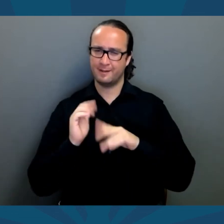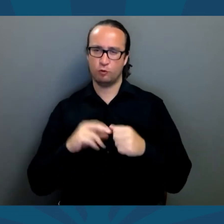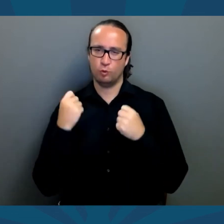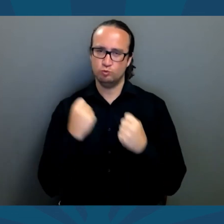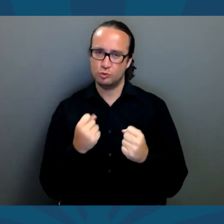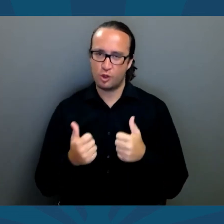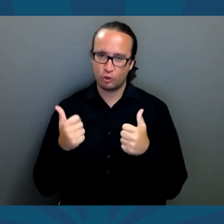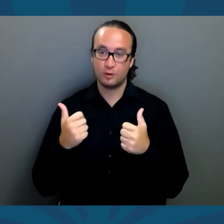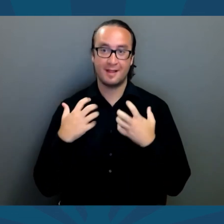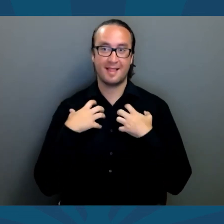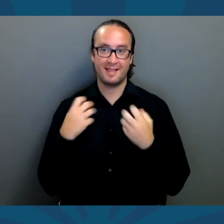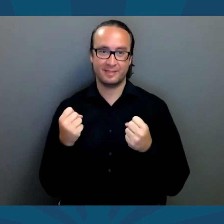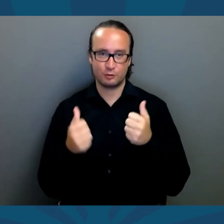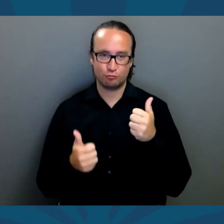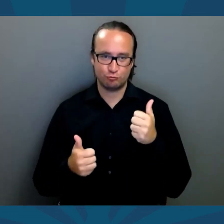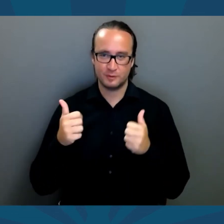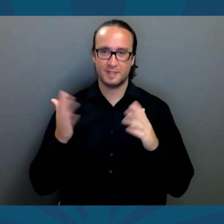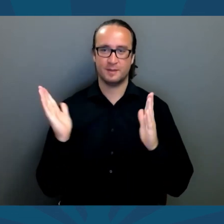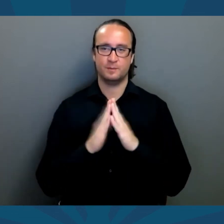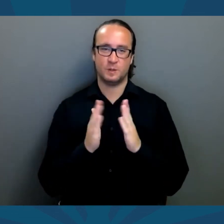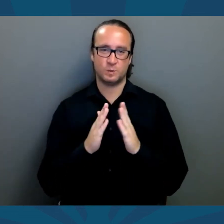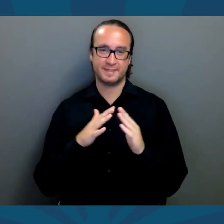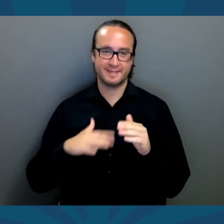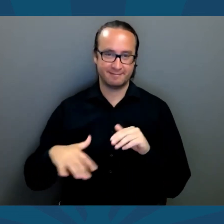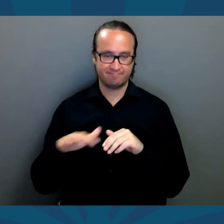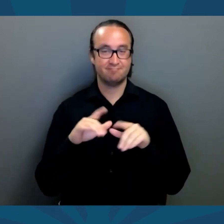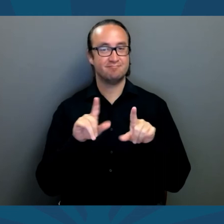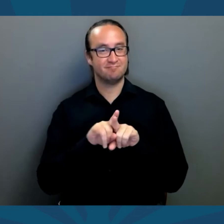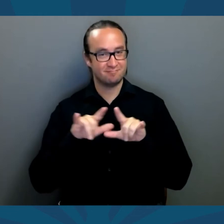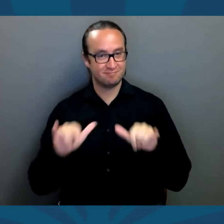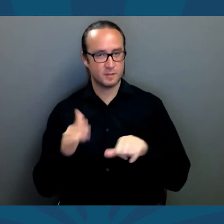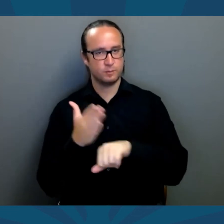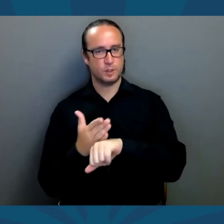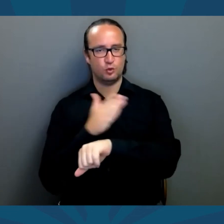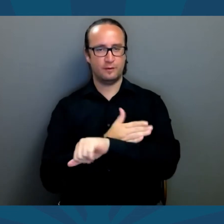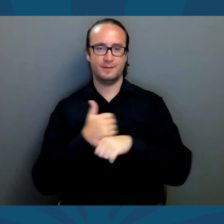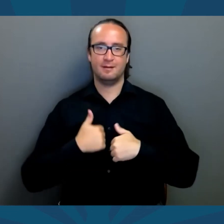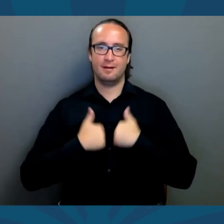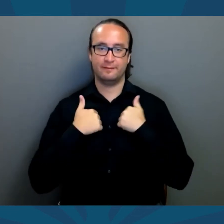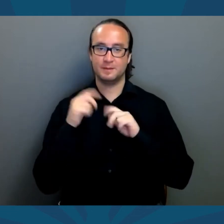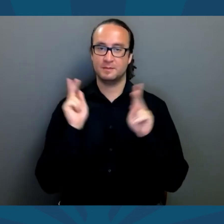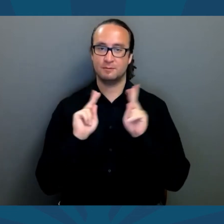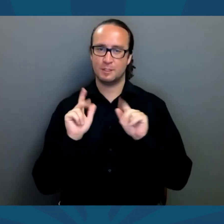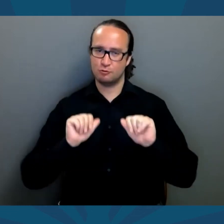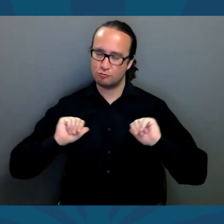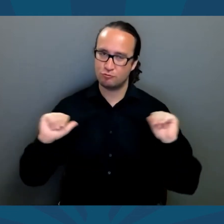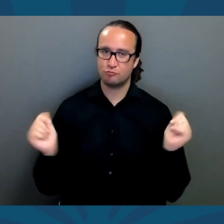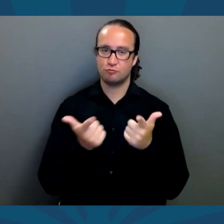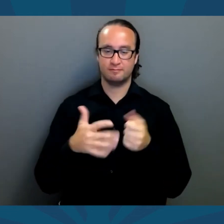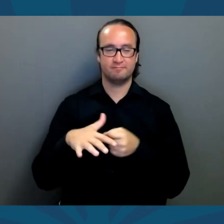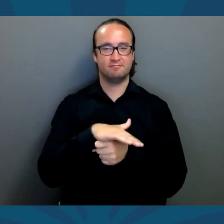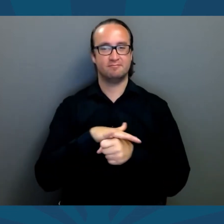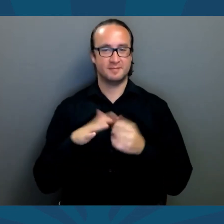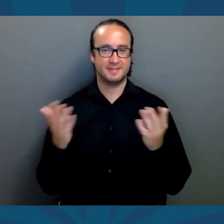Jen has worked tirelessly to build a stronger, healthier community and improve the lives of all people in our